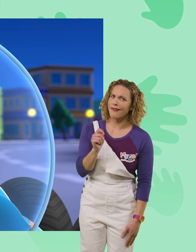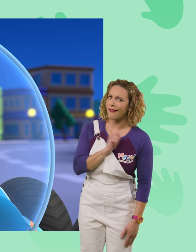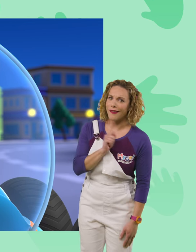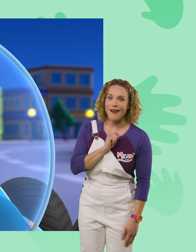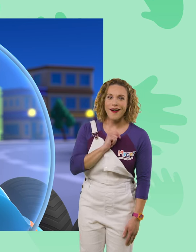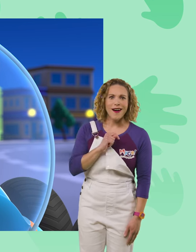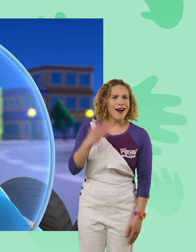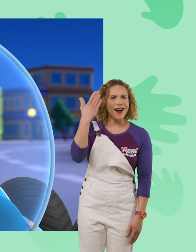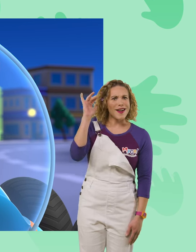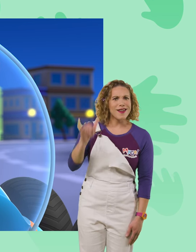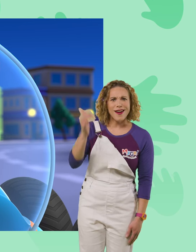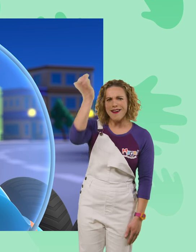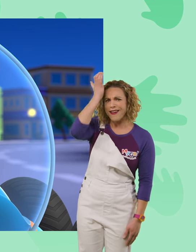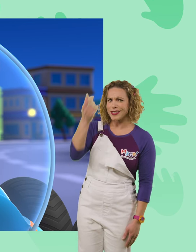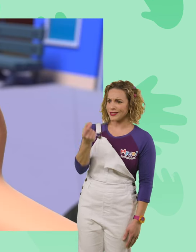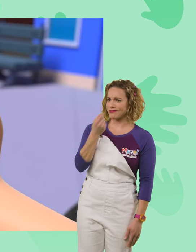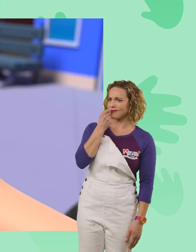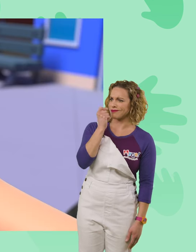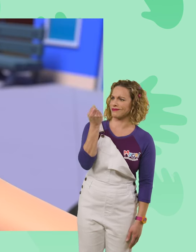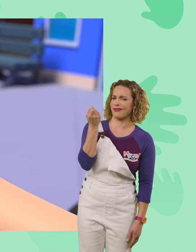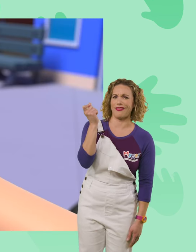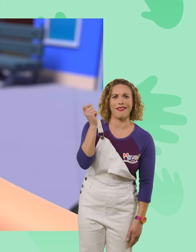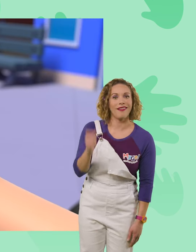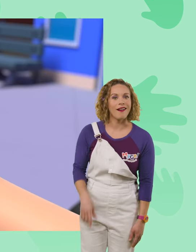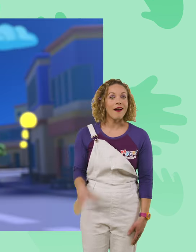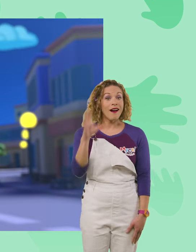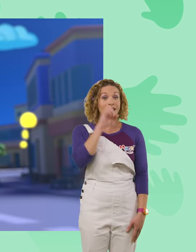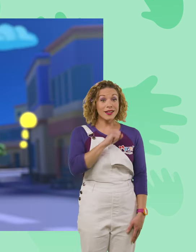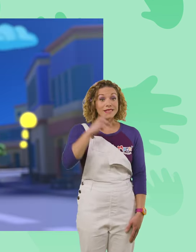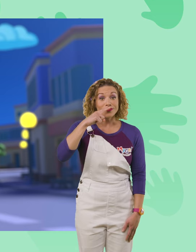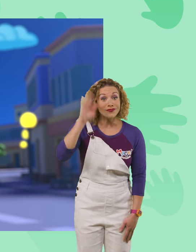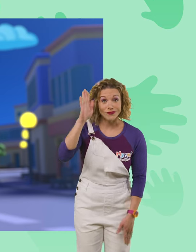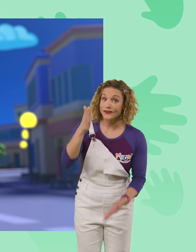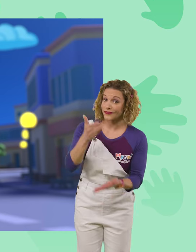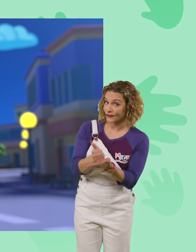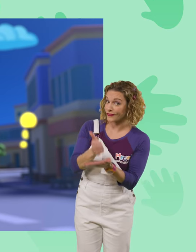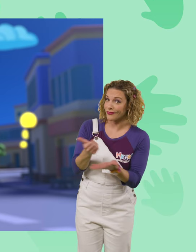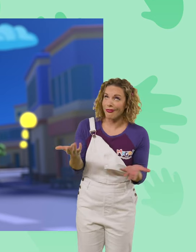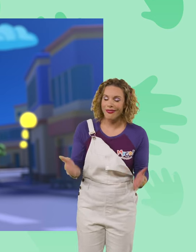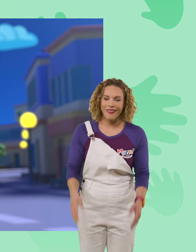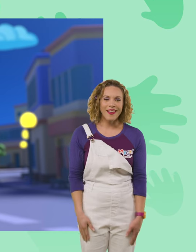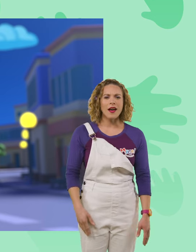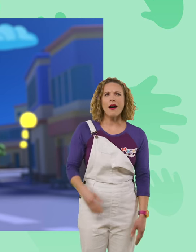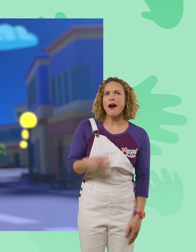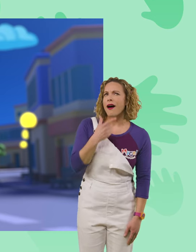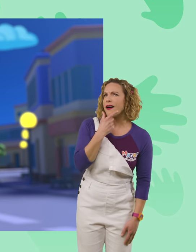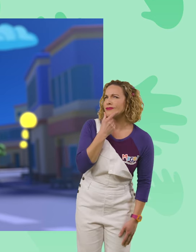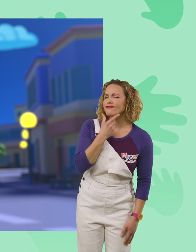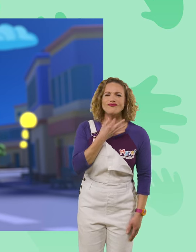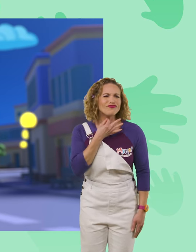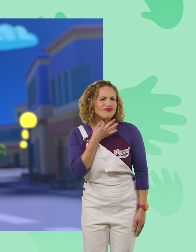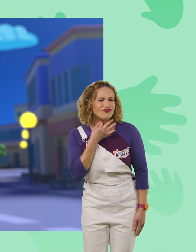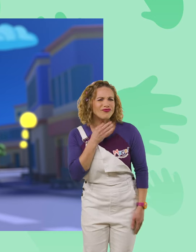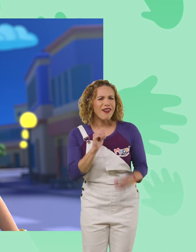Oh, thanks, TABBS. Didn't know this lettuce was stuck in my teeth. I guess a toothbrush would help.